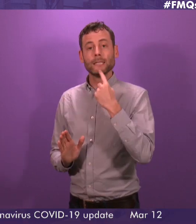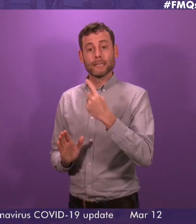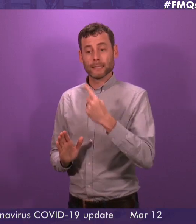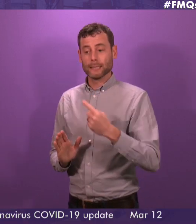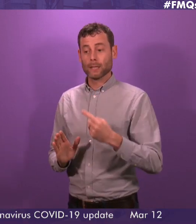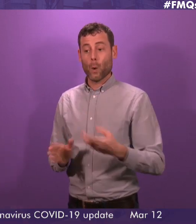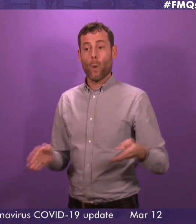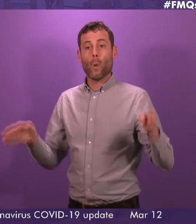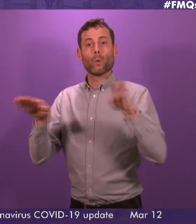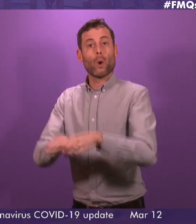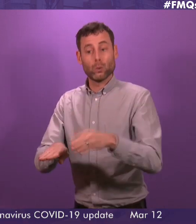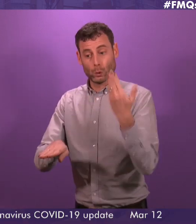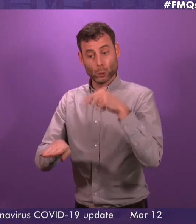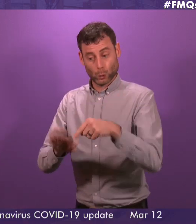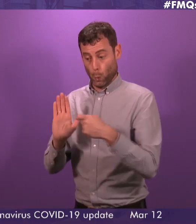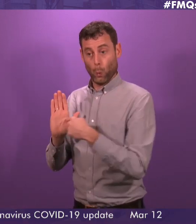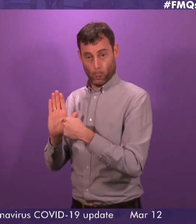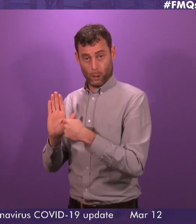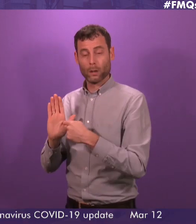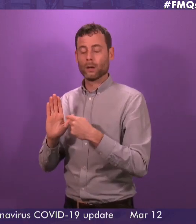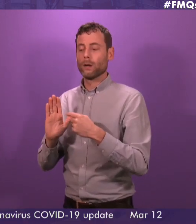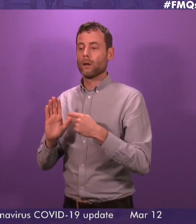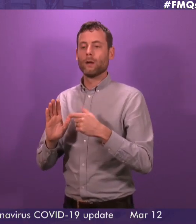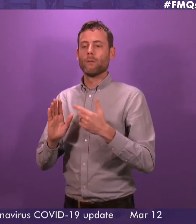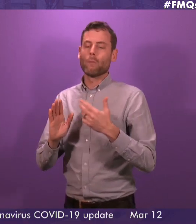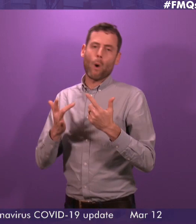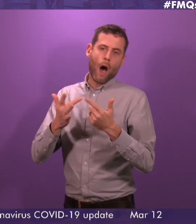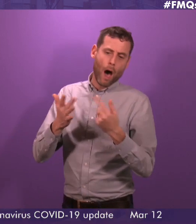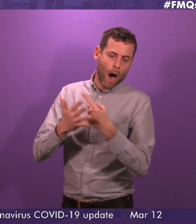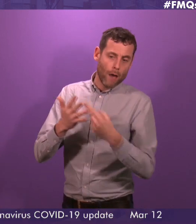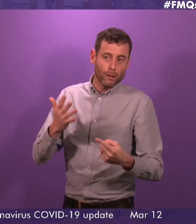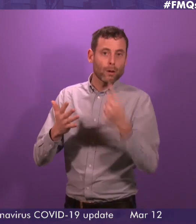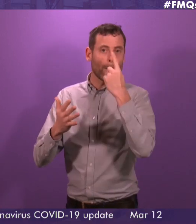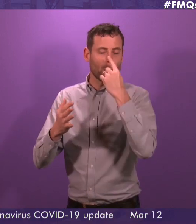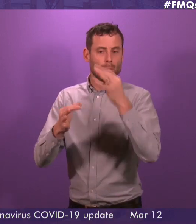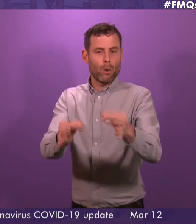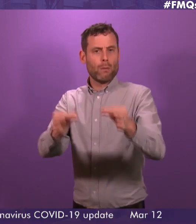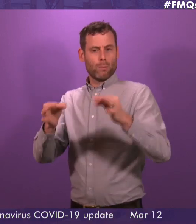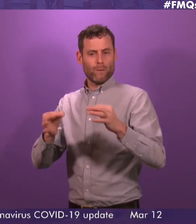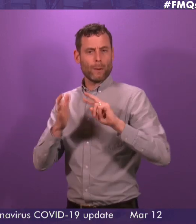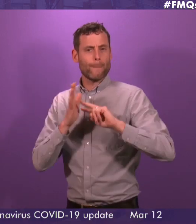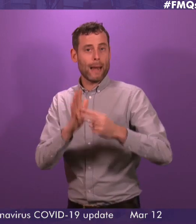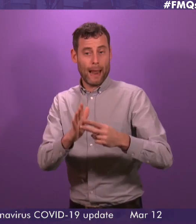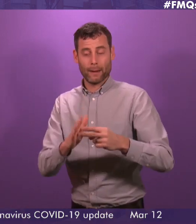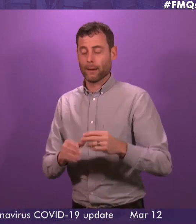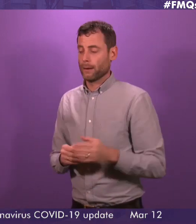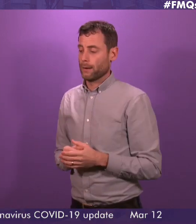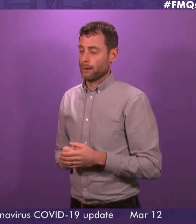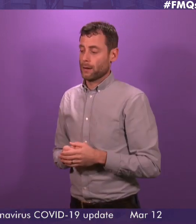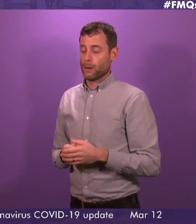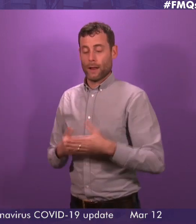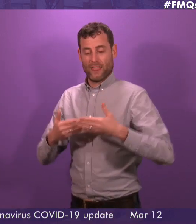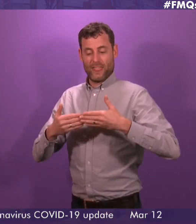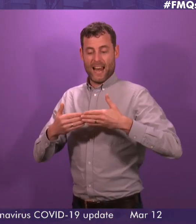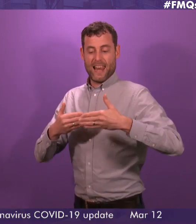measure such as school closures and some of the others that we may bring forward, the length of time